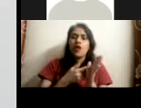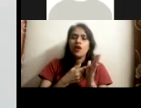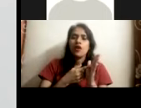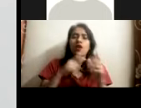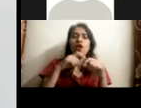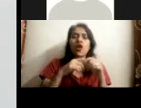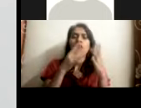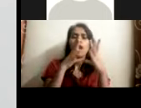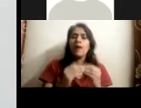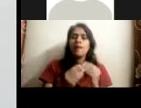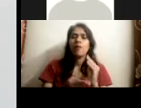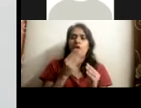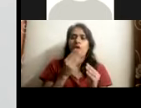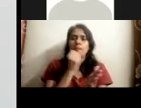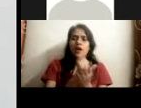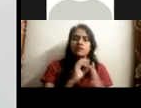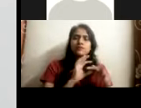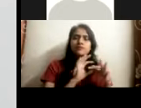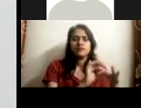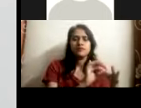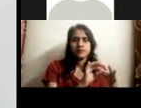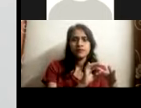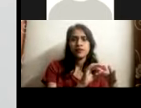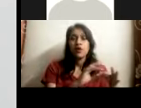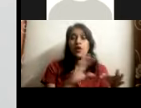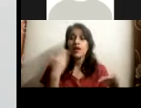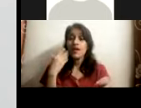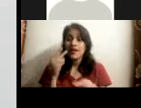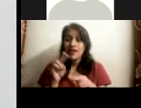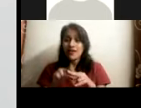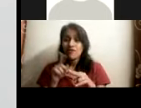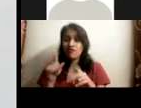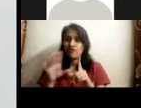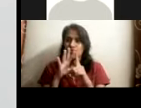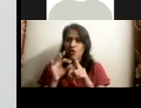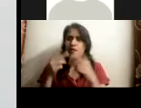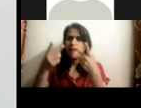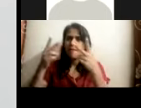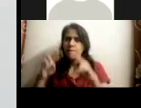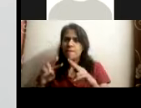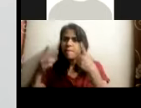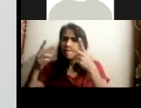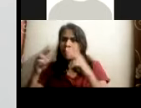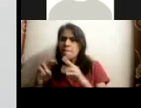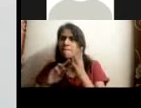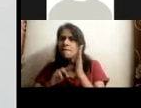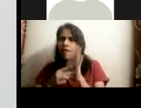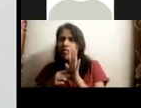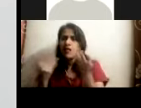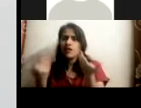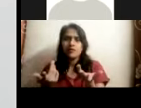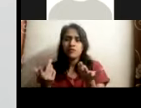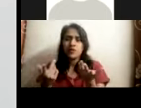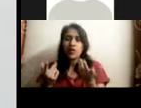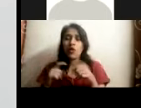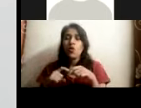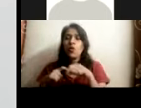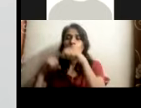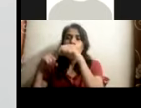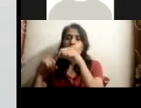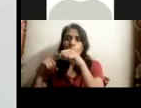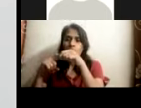and ontology. While if you are going into the interpretations of the data that you're collecting, it will be more or